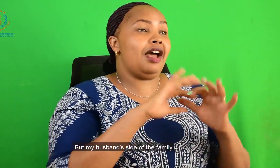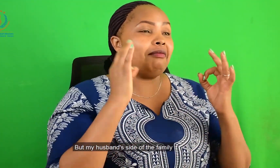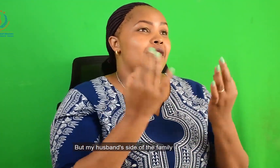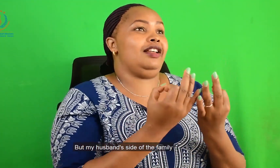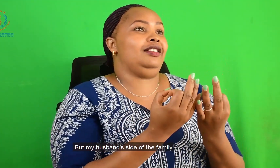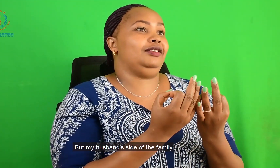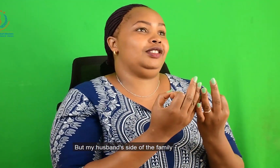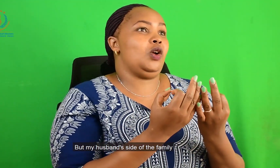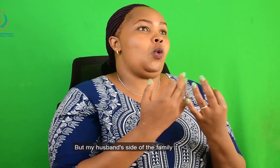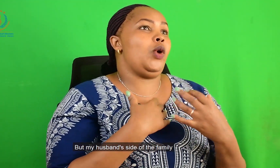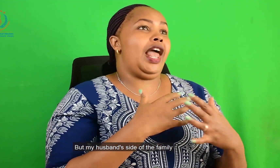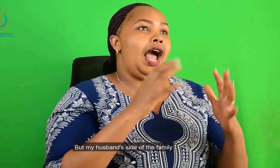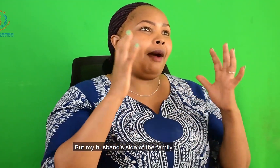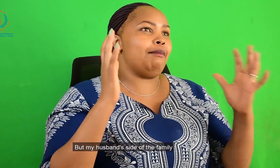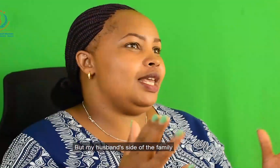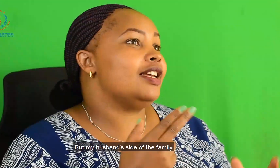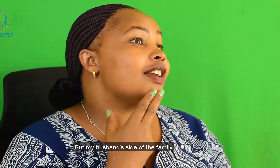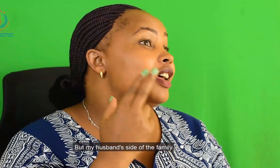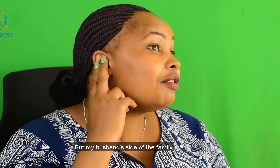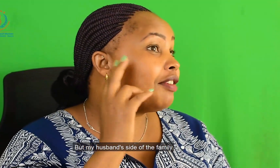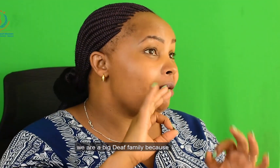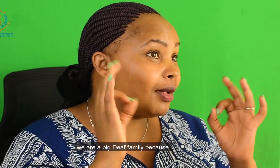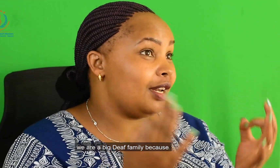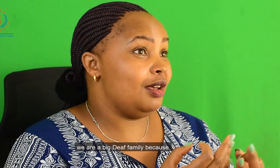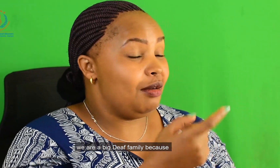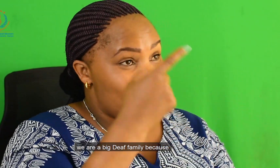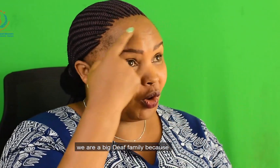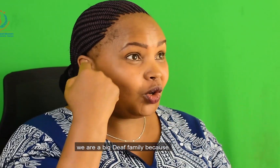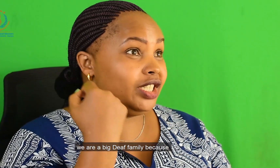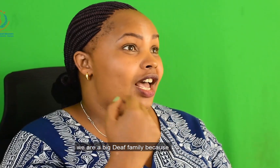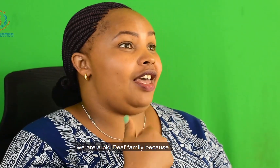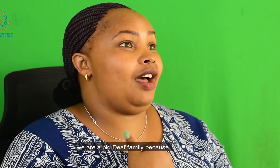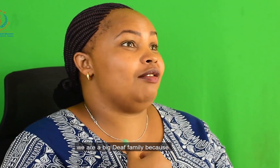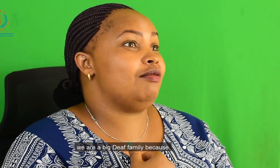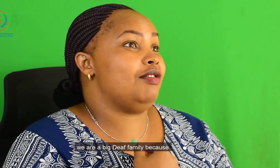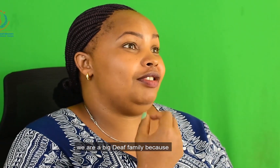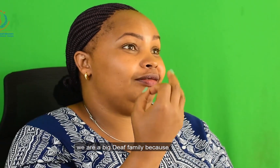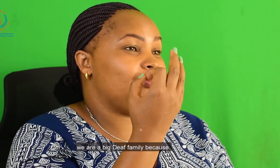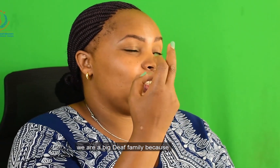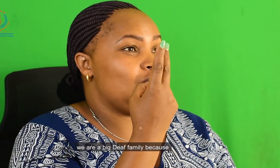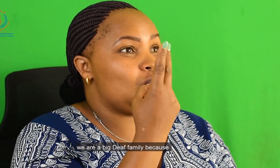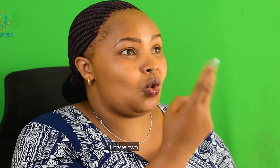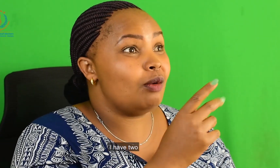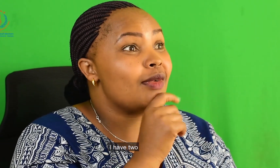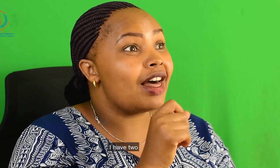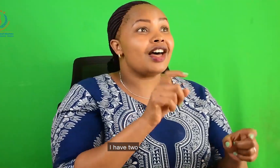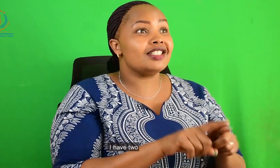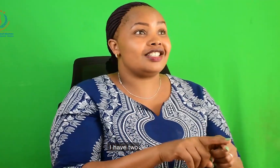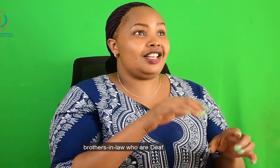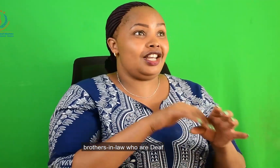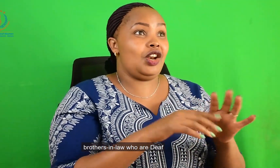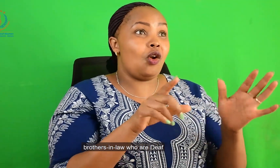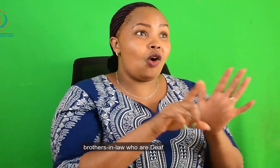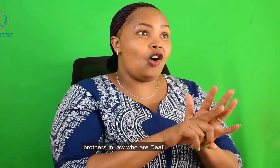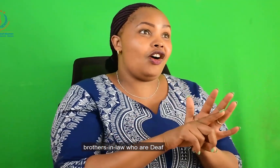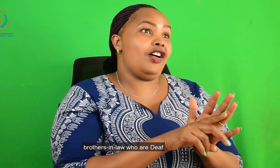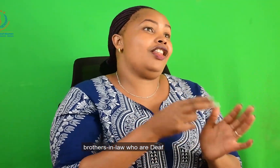But my husband's side of the family, we are a big deaf family because I have 2 brothers-in-law who